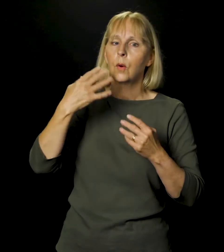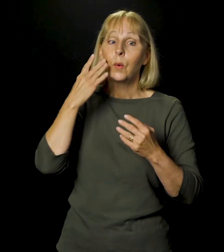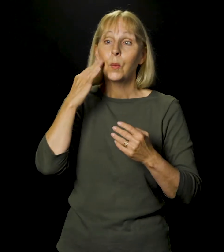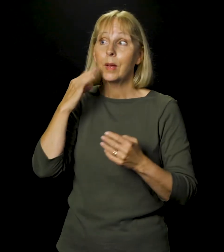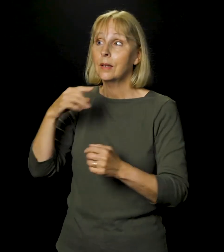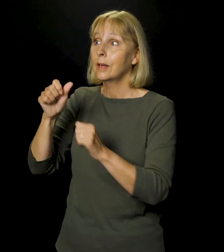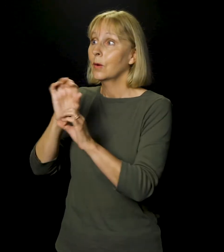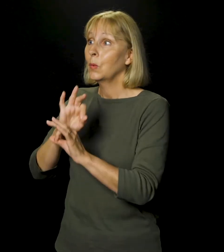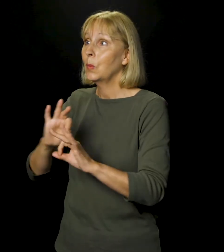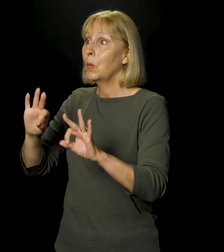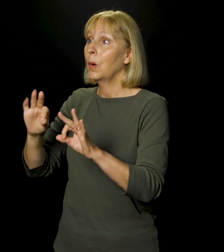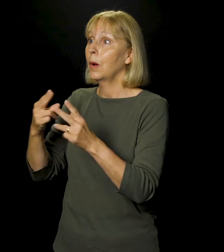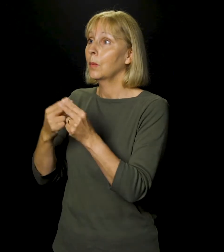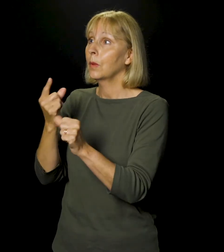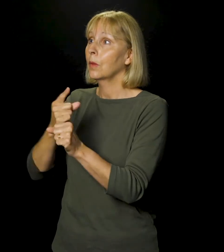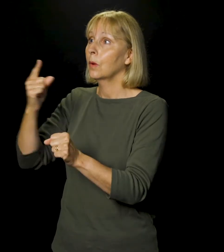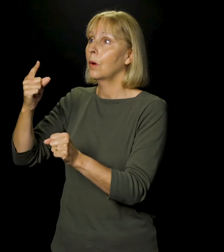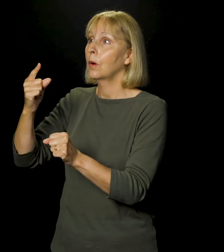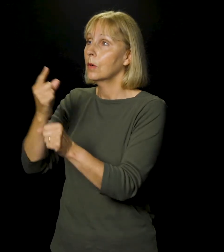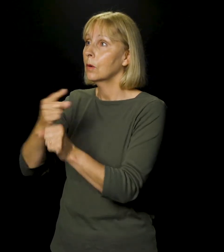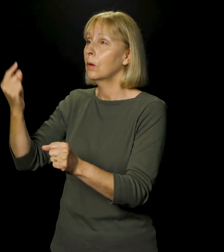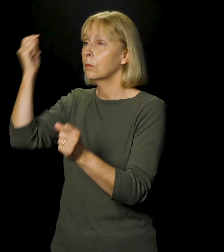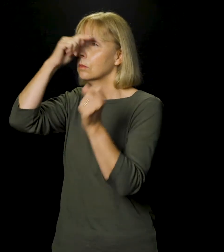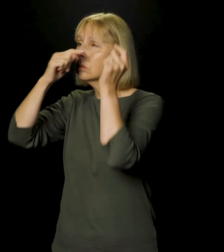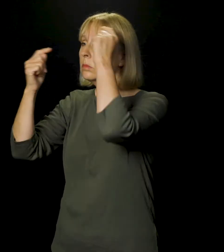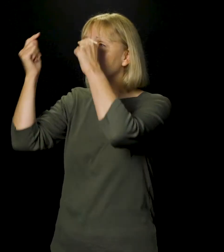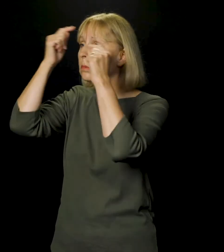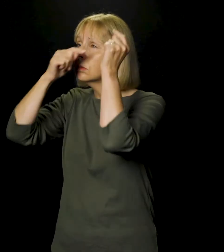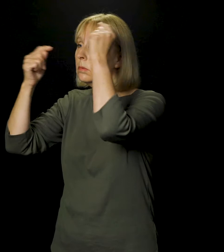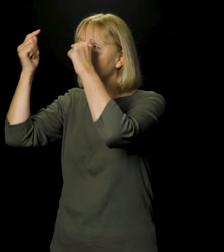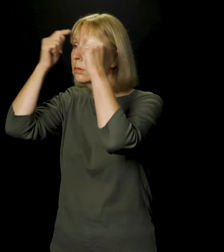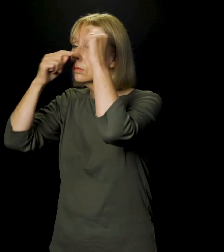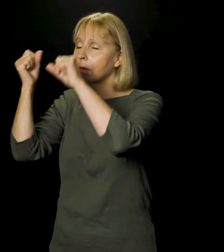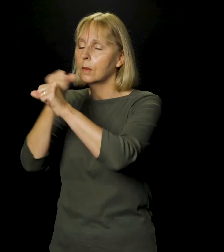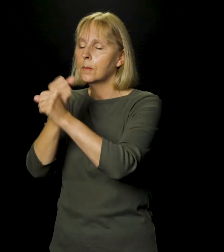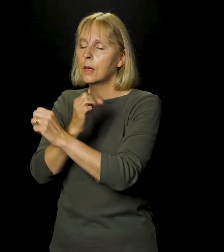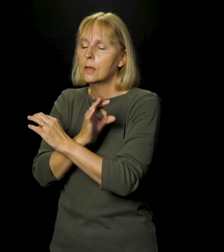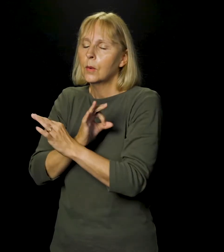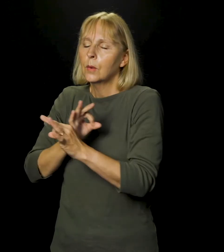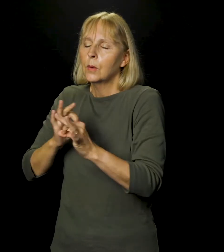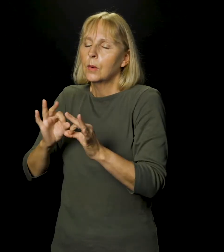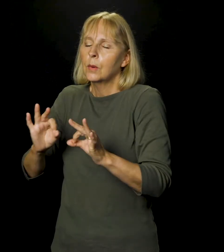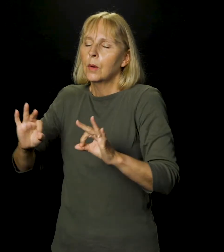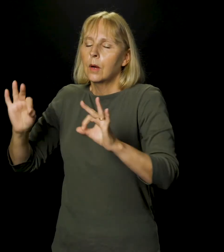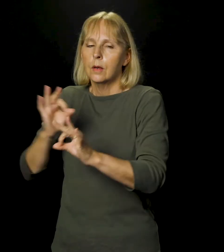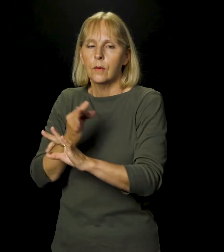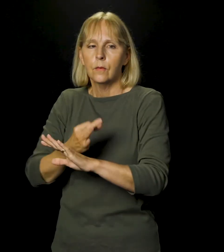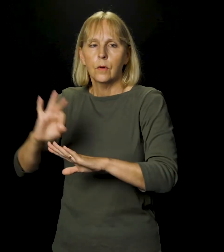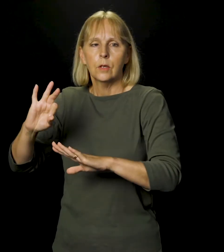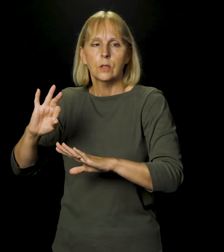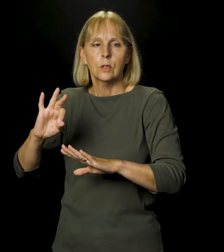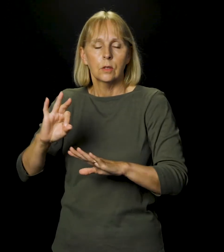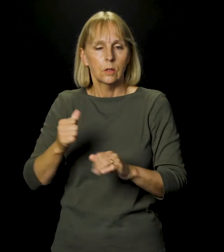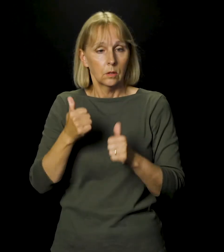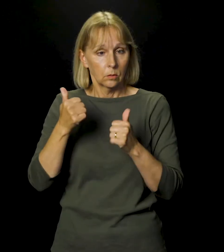souls? And that is freeing. Georgia talked about that a couple of weeks ago, how